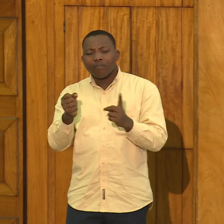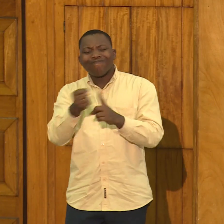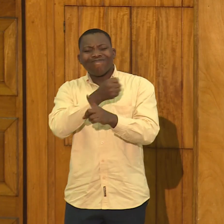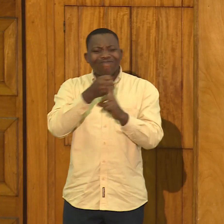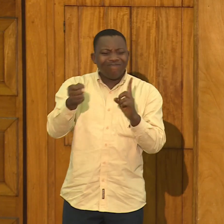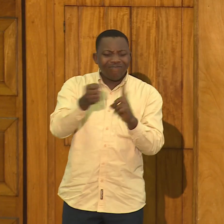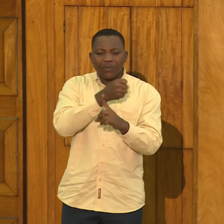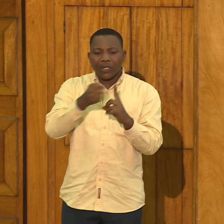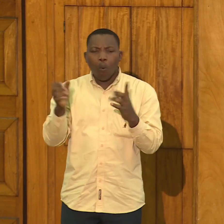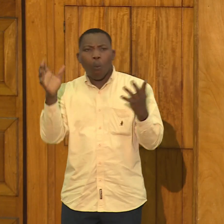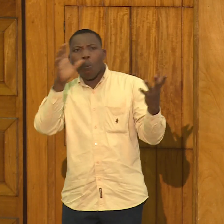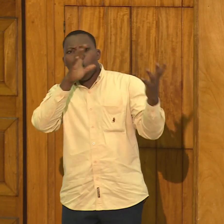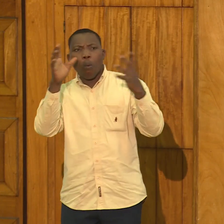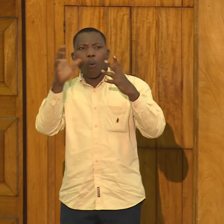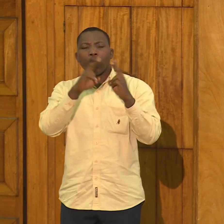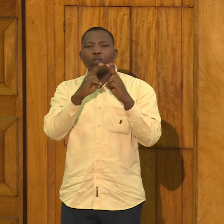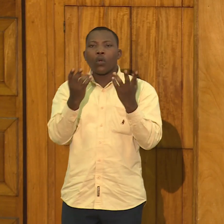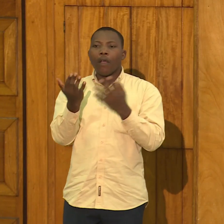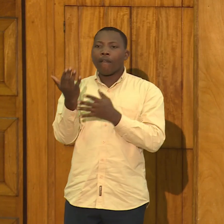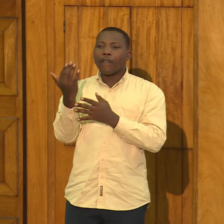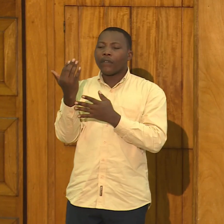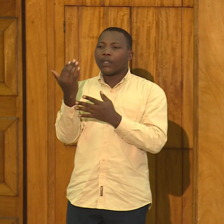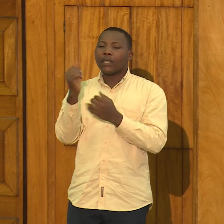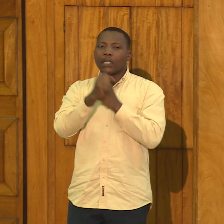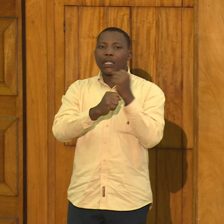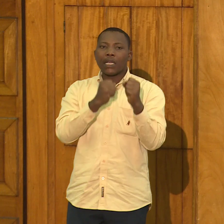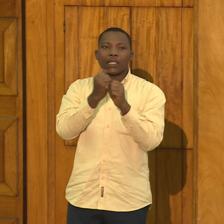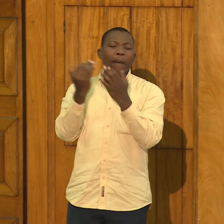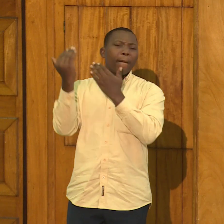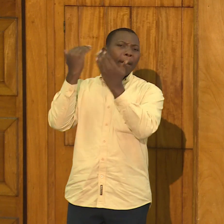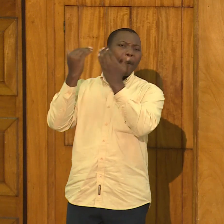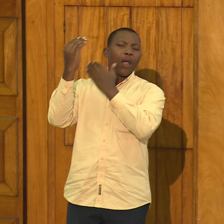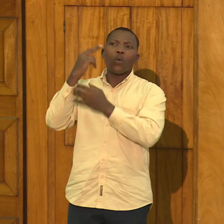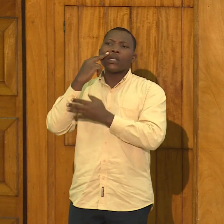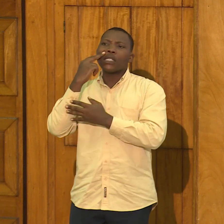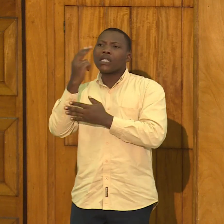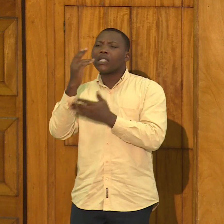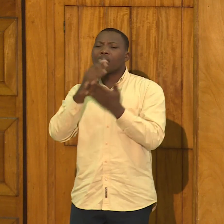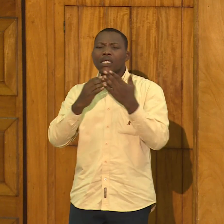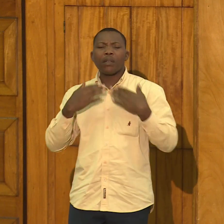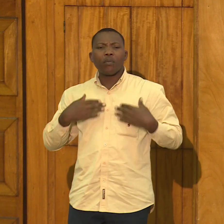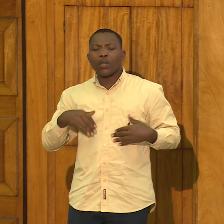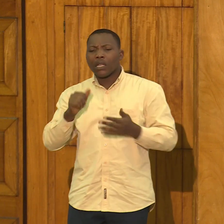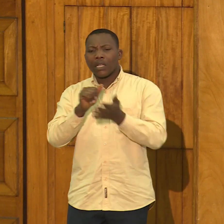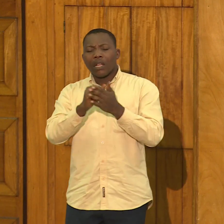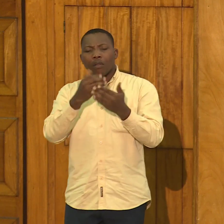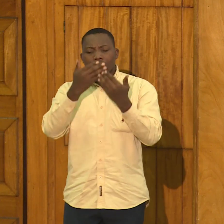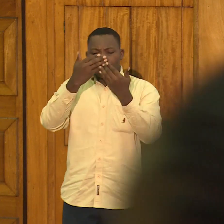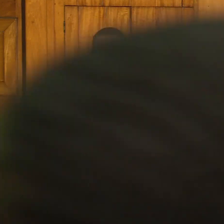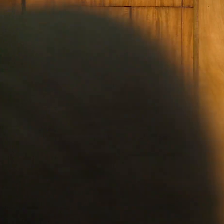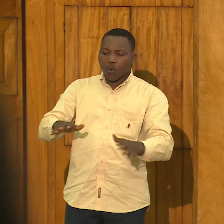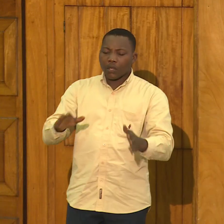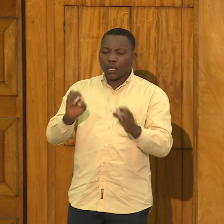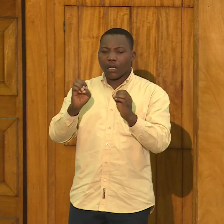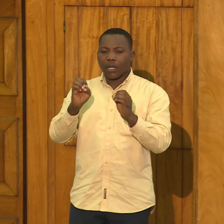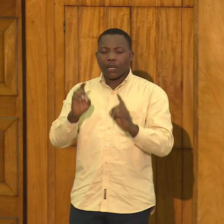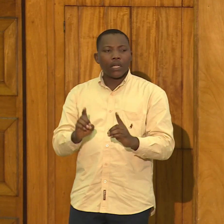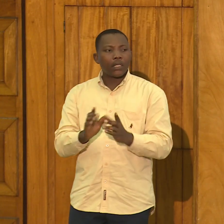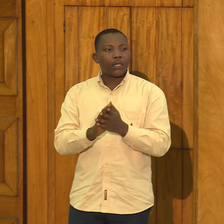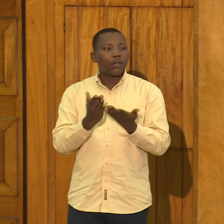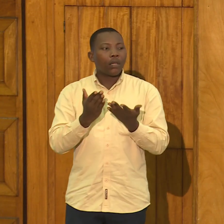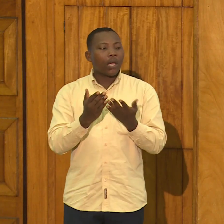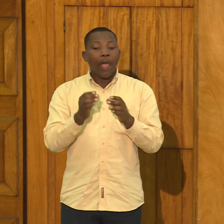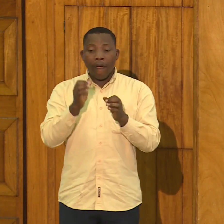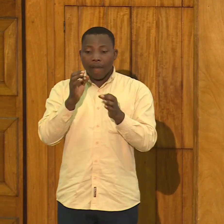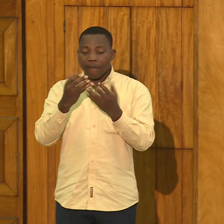so 15 years down the line, we see someone that has lost education, and lost education